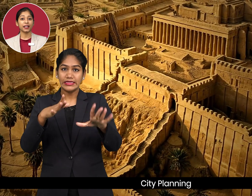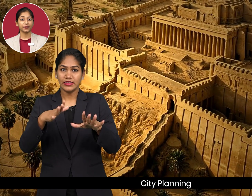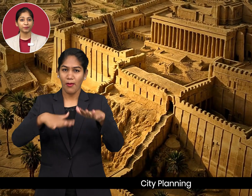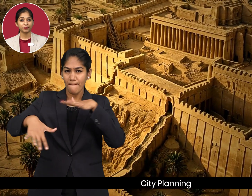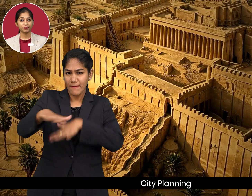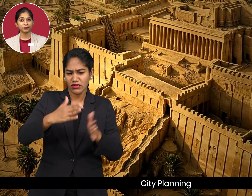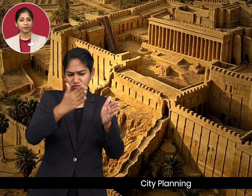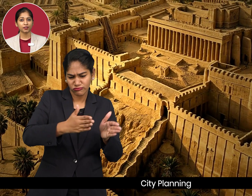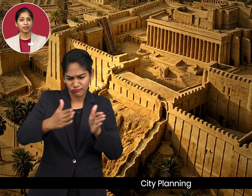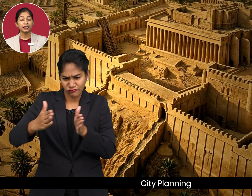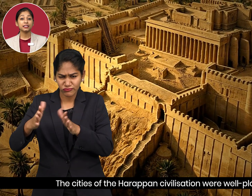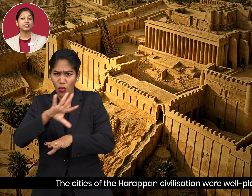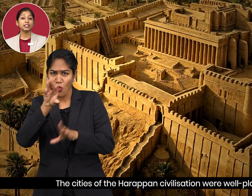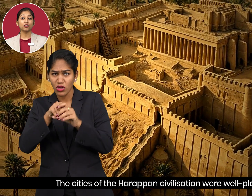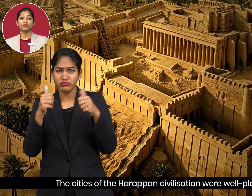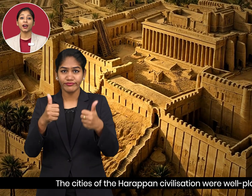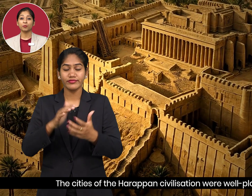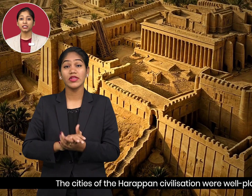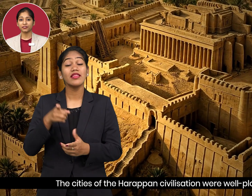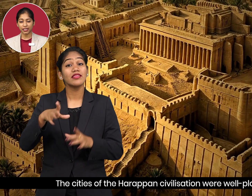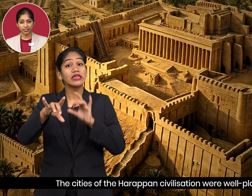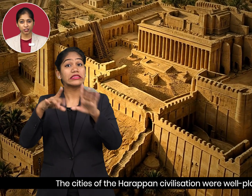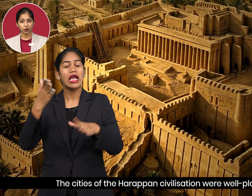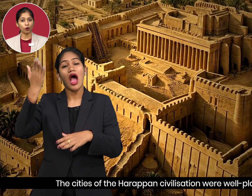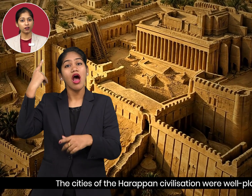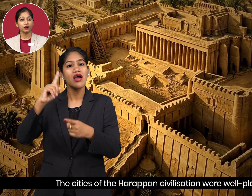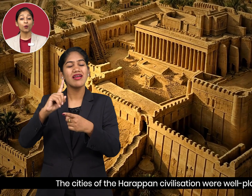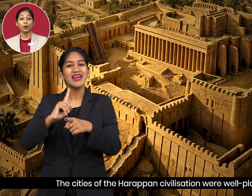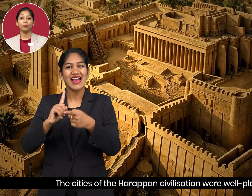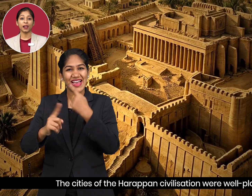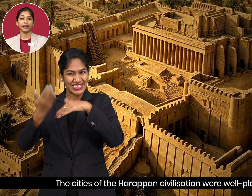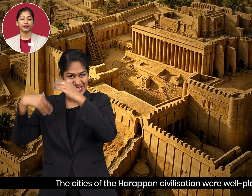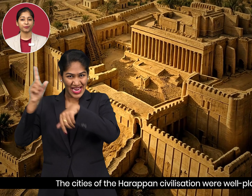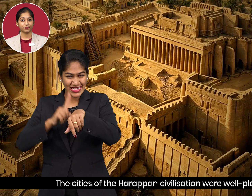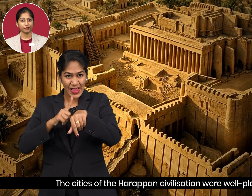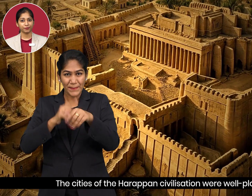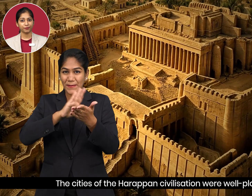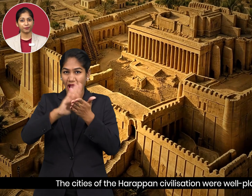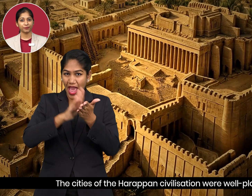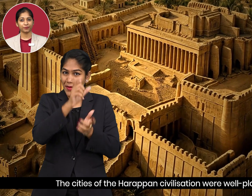City planning. The cities of the Harappan civilization were well planned.